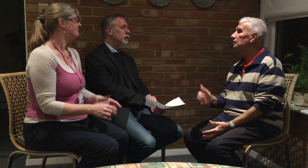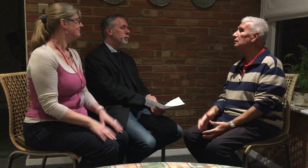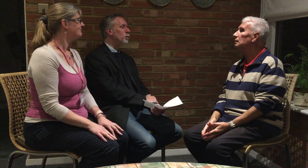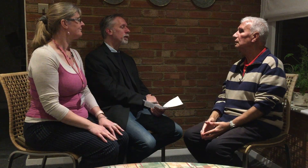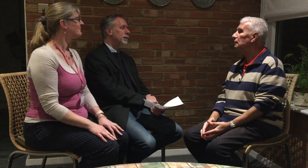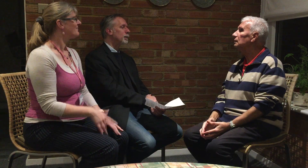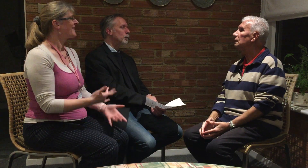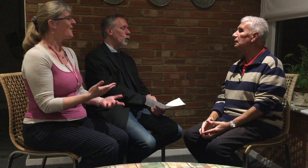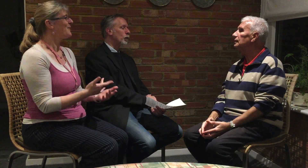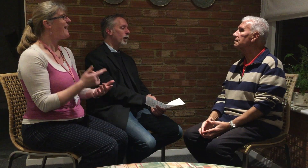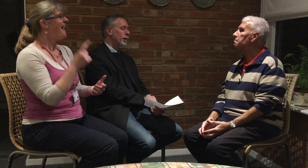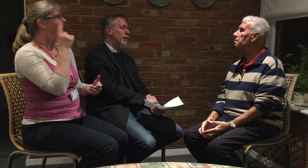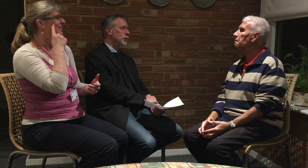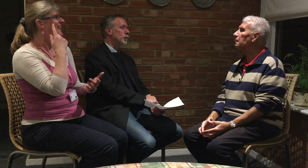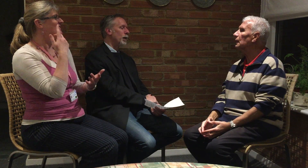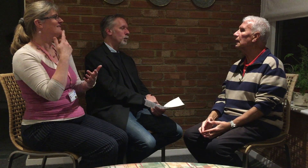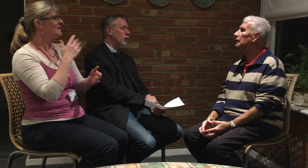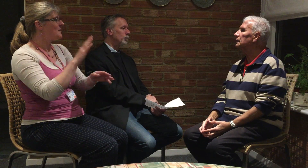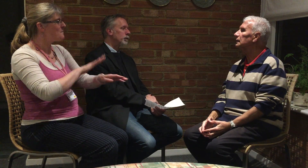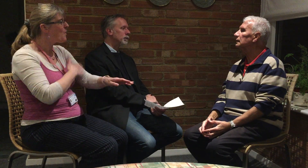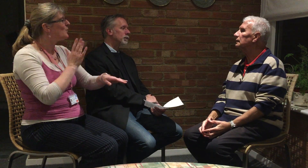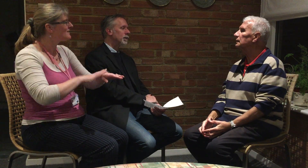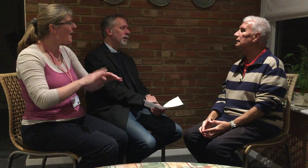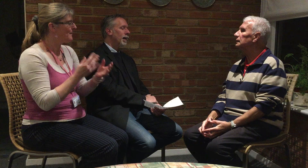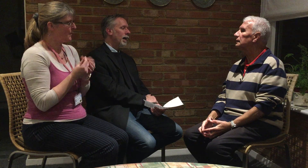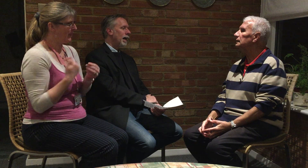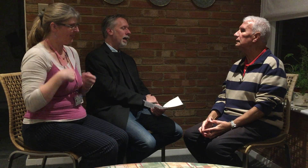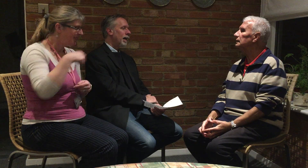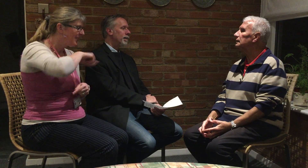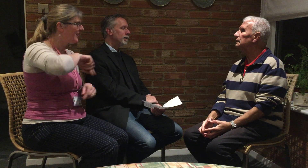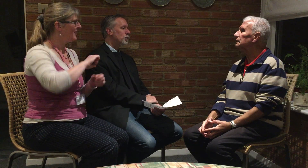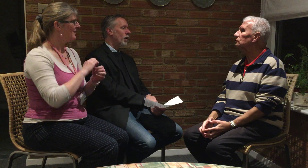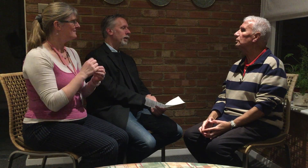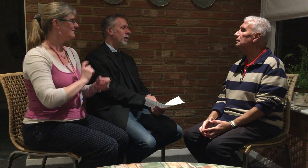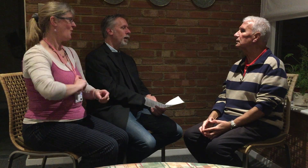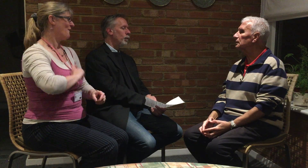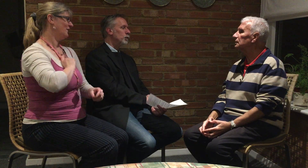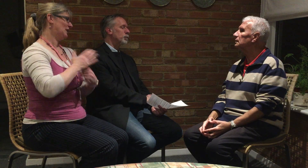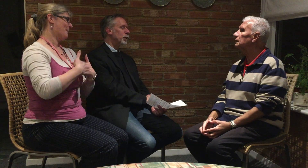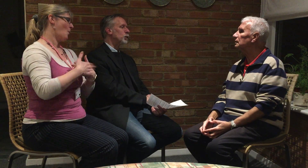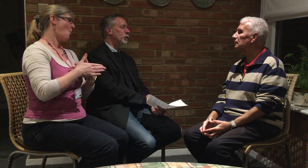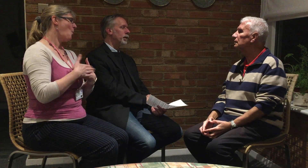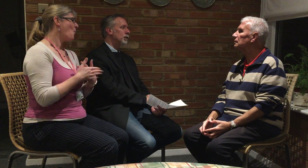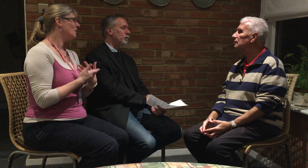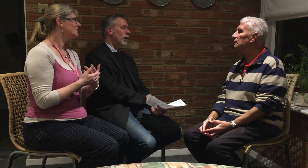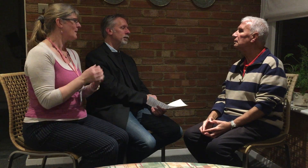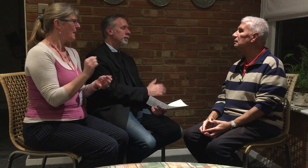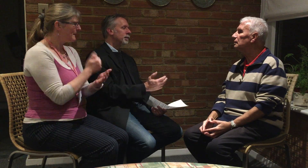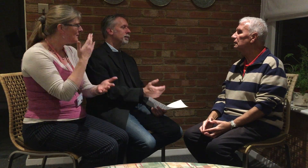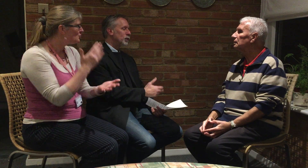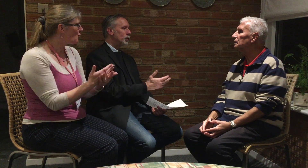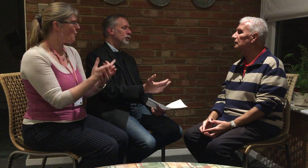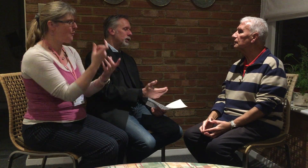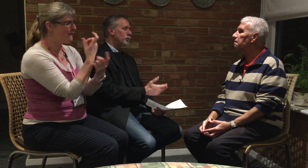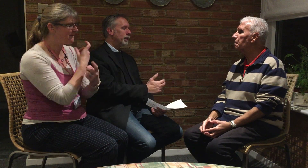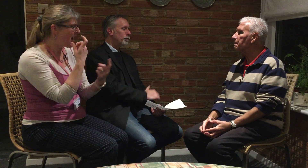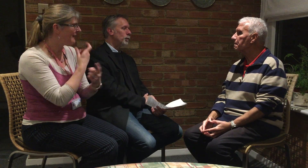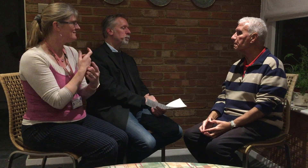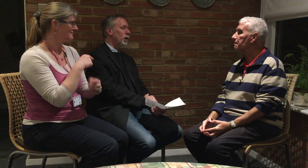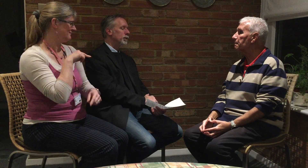been with us a little longer. I think she will get more confidence, and that's why I want to make sure that it's fun, so that she really feels part